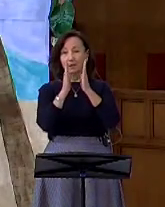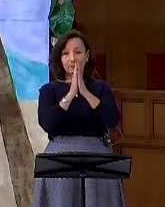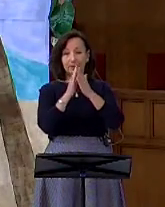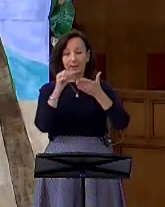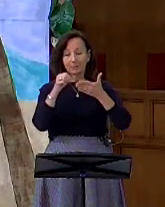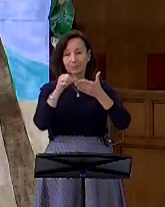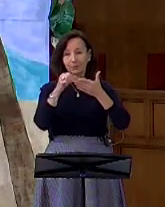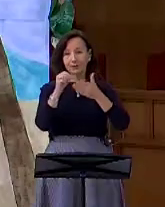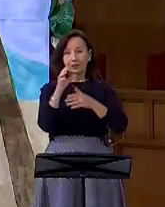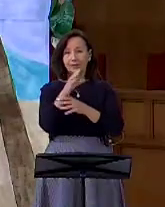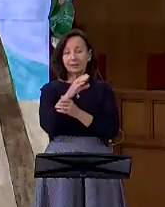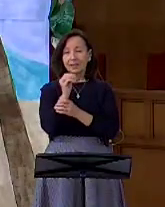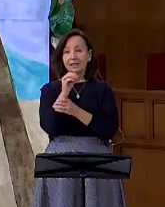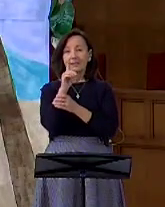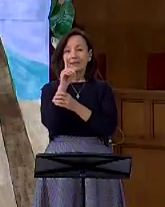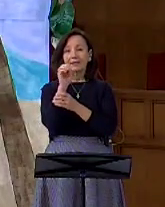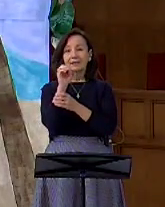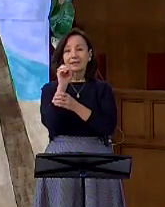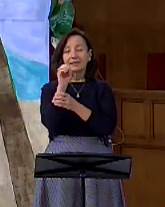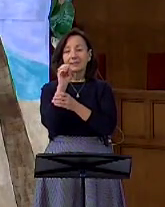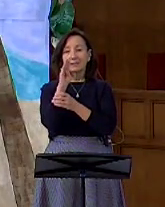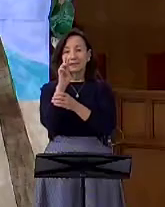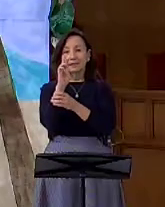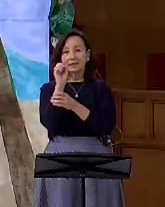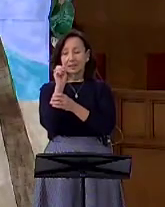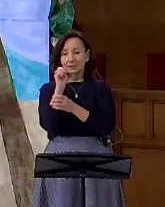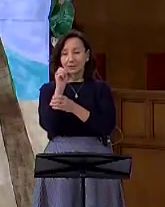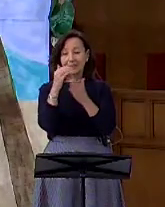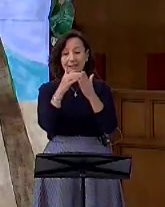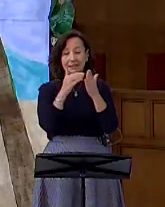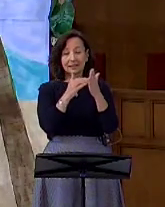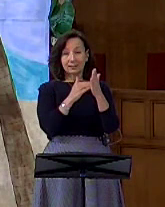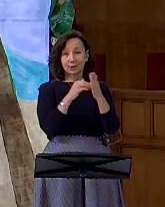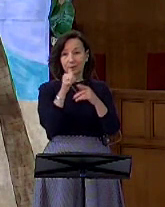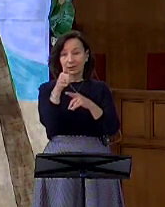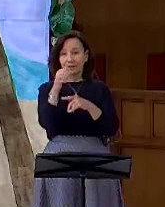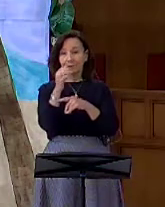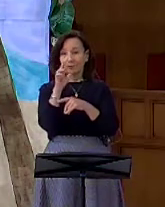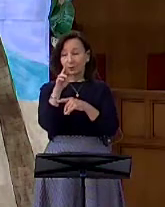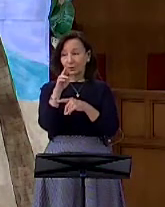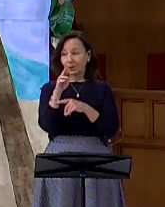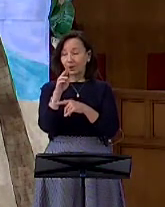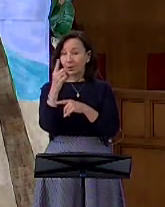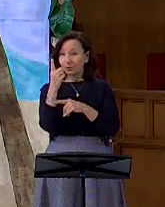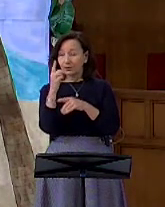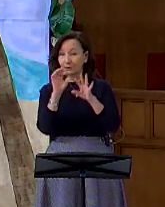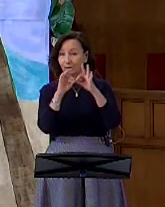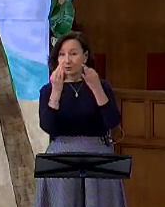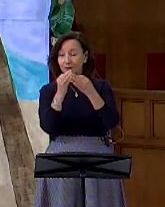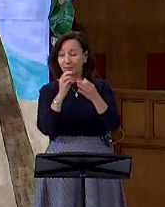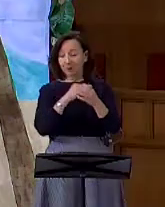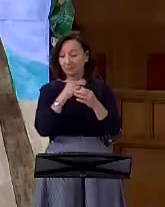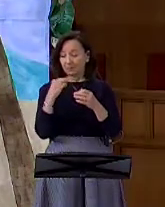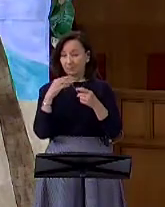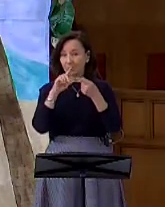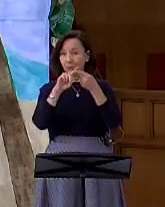and Deborah to be either listed yourself on here or to have one of your family members or